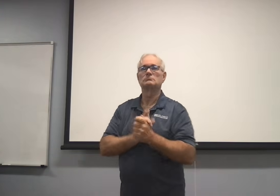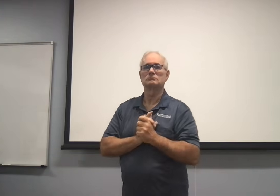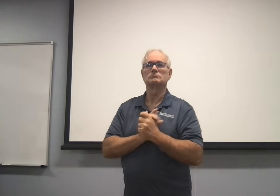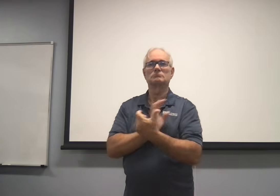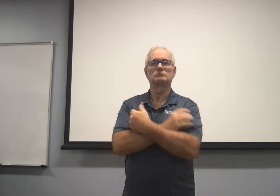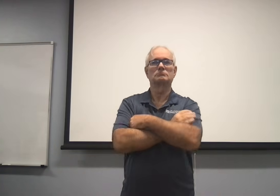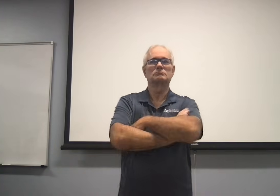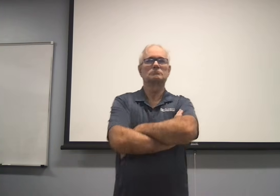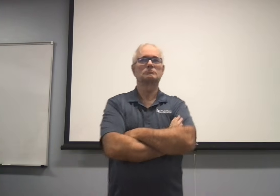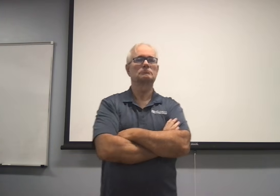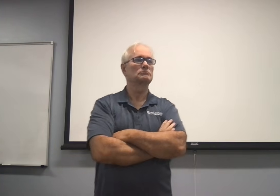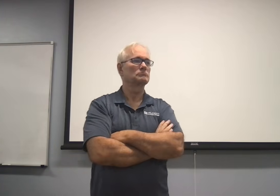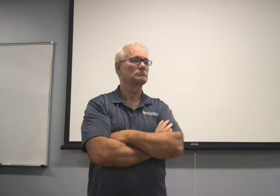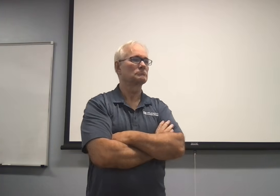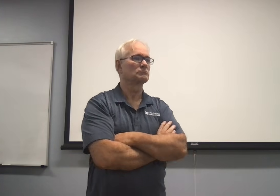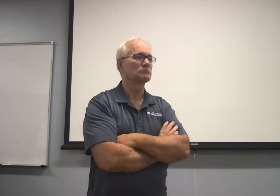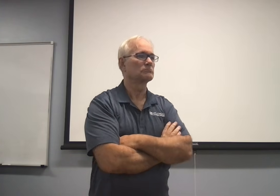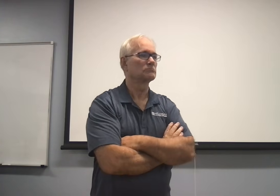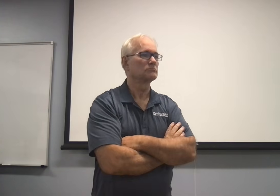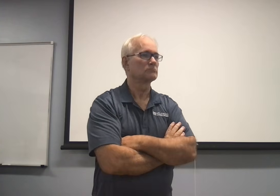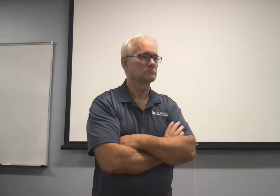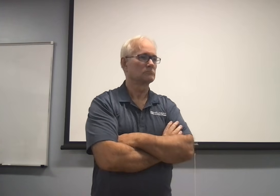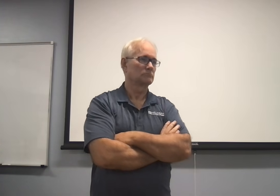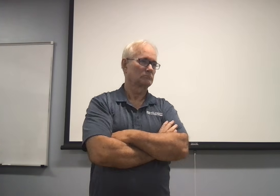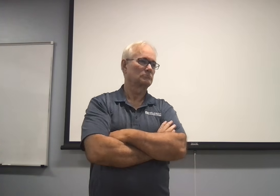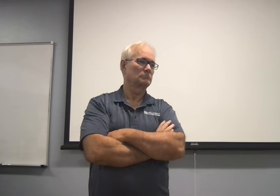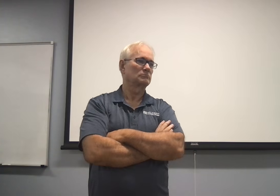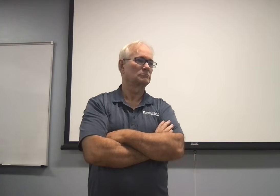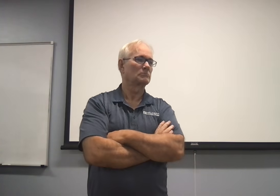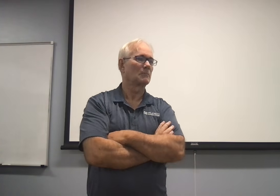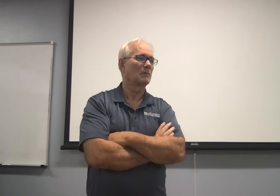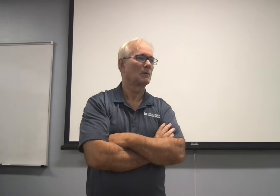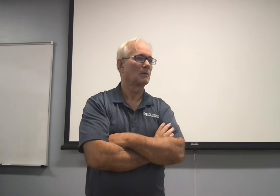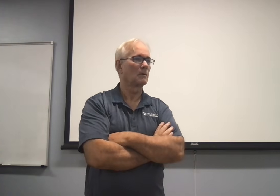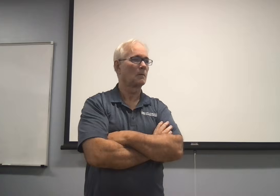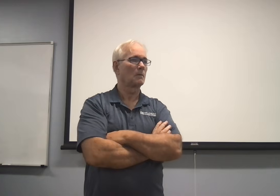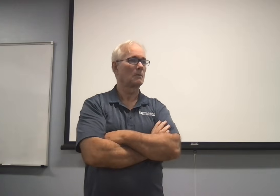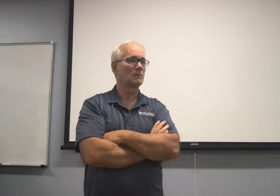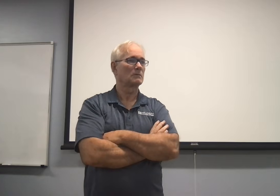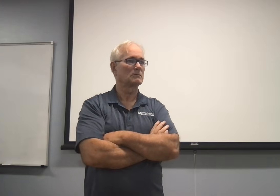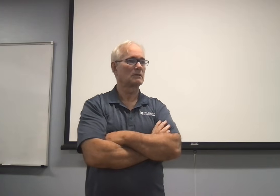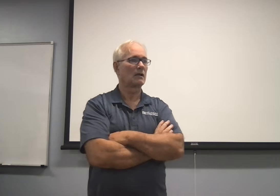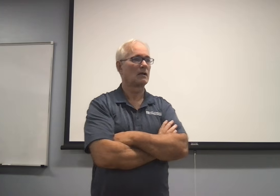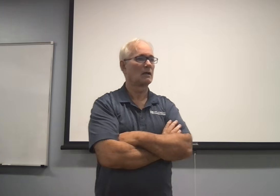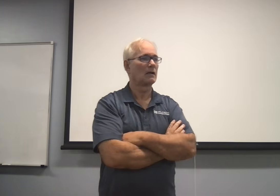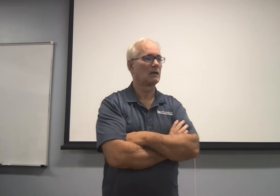When I was in ASL 1, when we signed this, like for instance, same